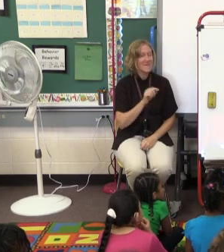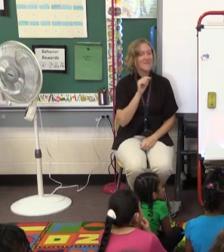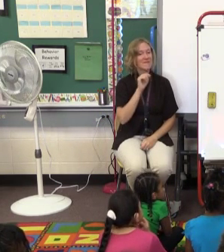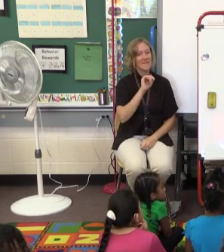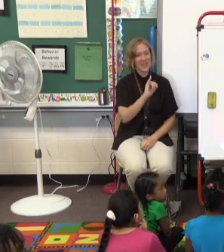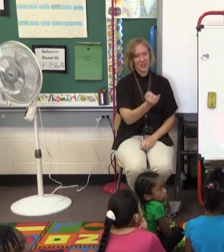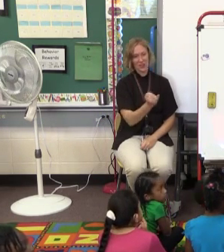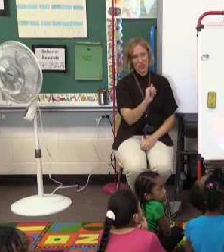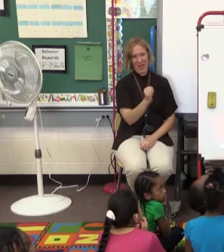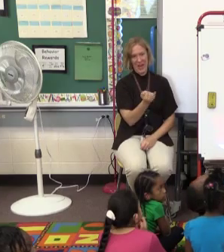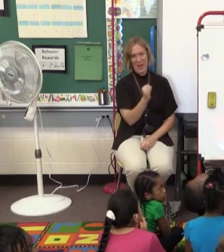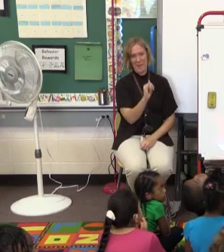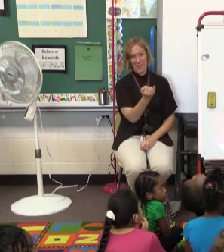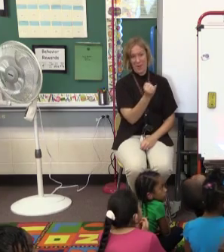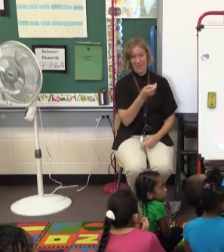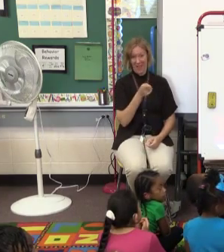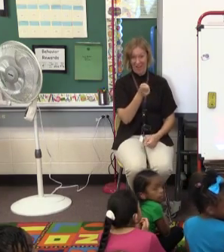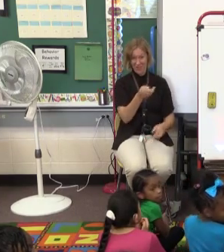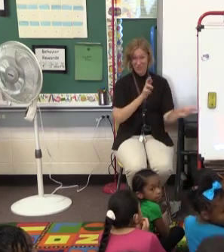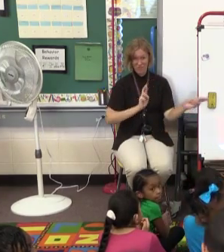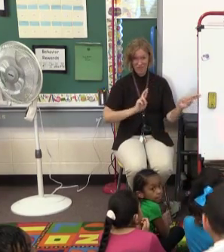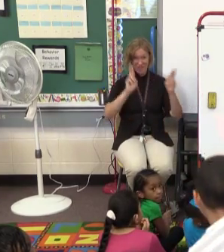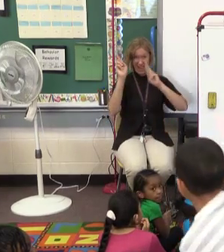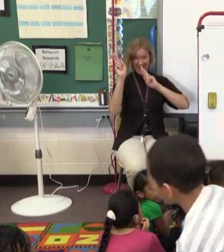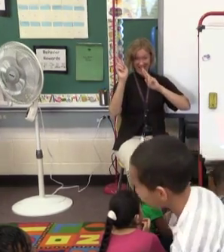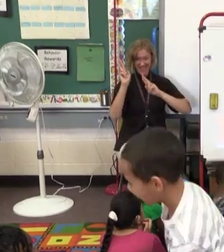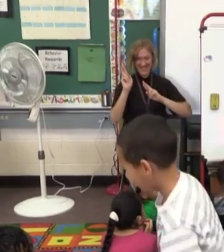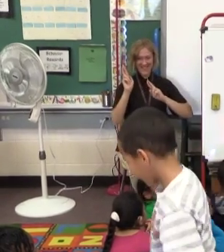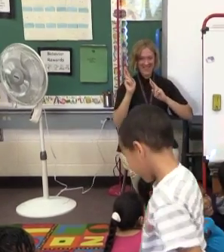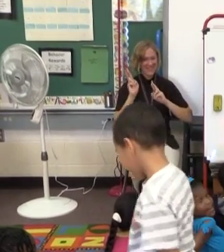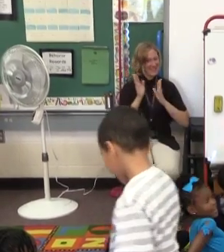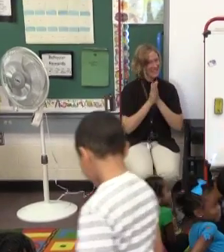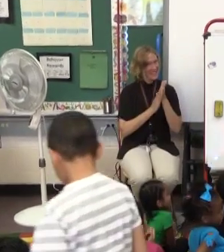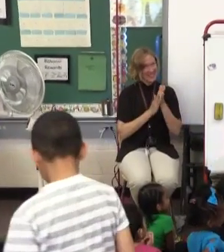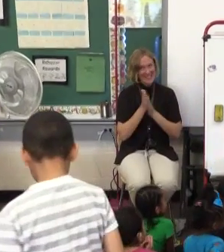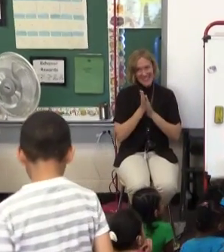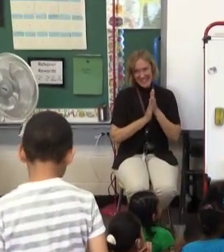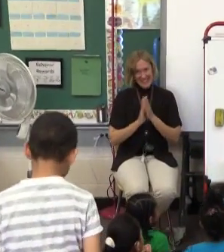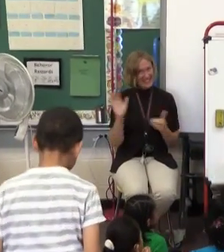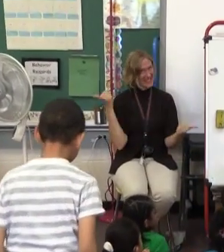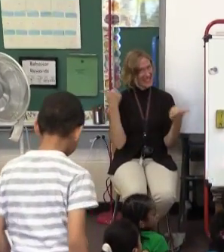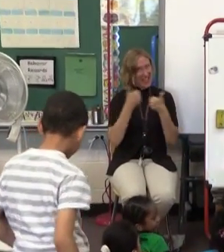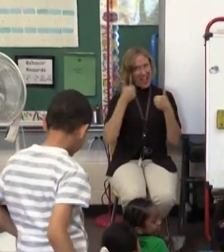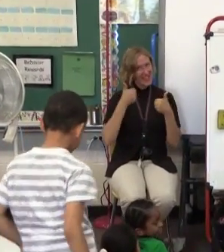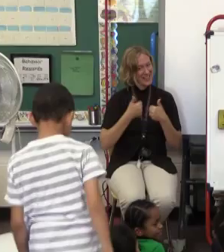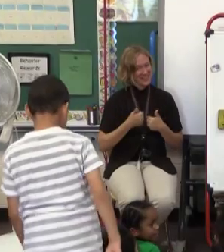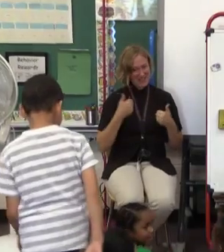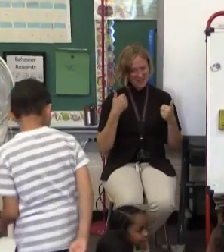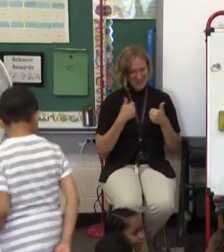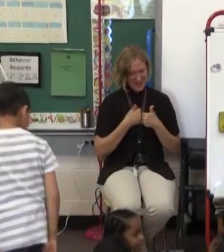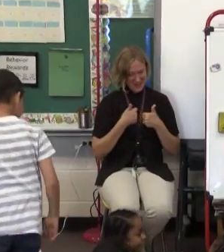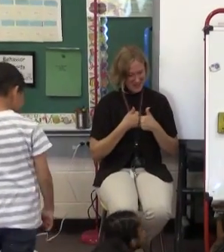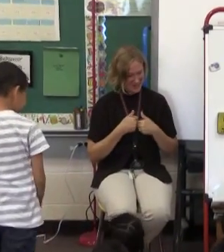Jaden Murphy, are you ready for this? It's a high-stakes game. Come on up.